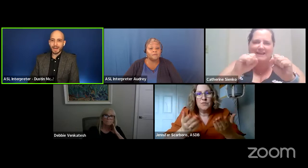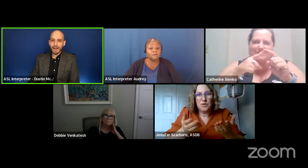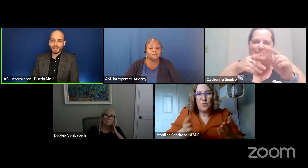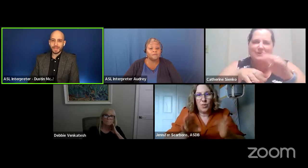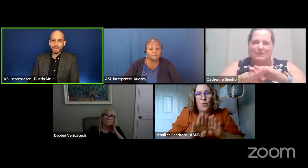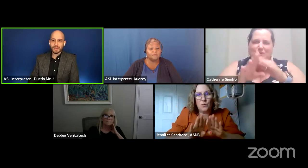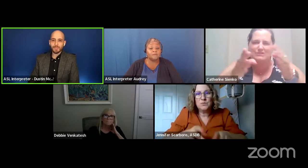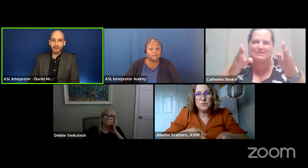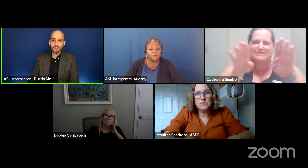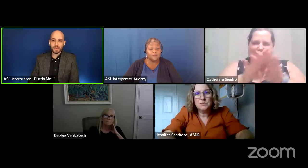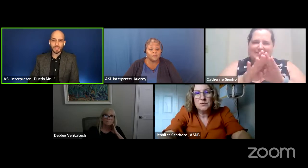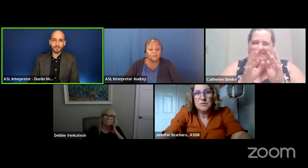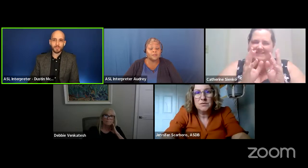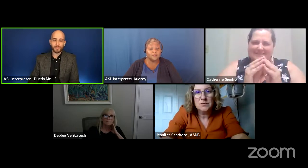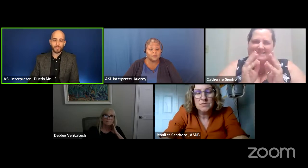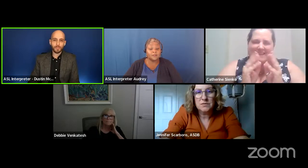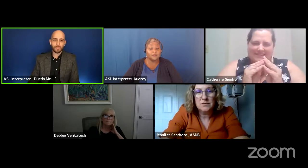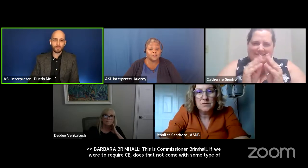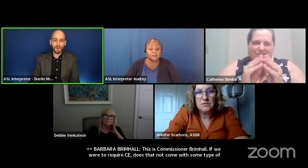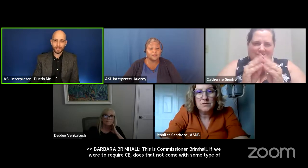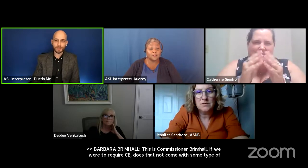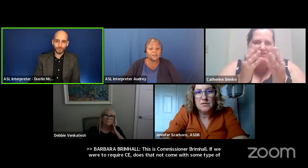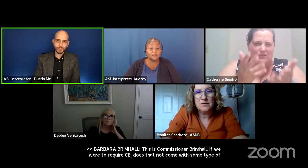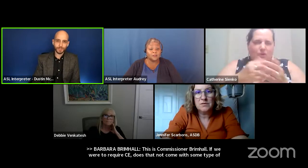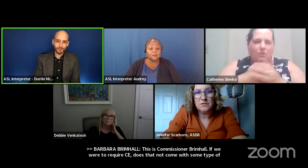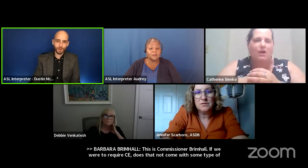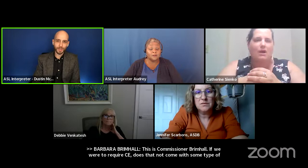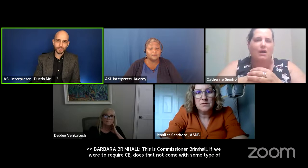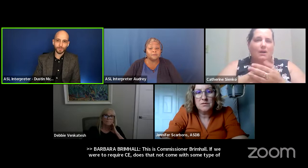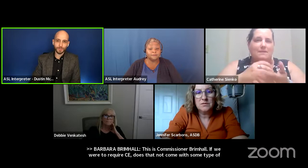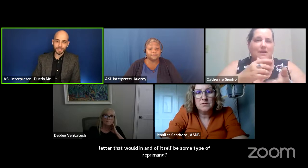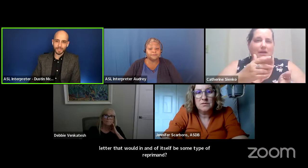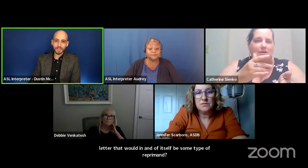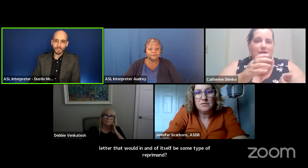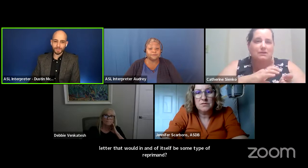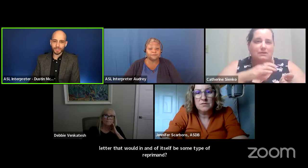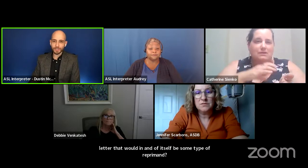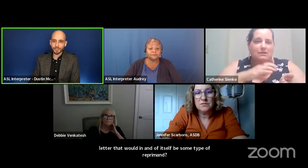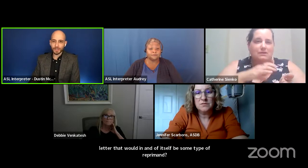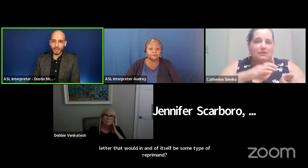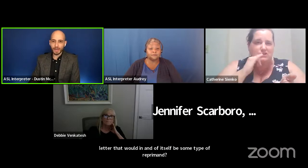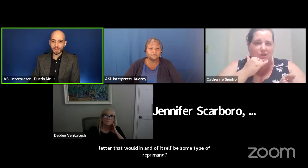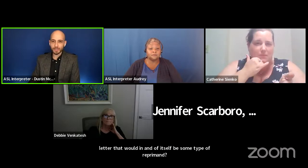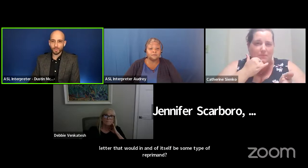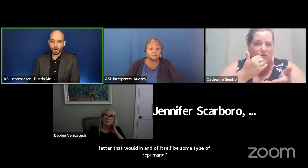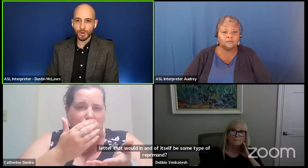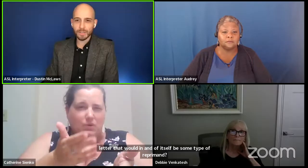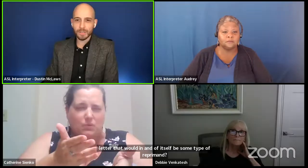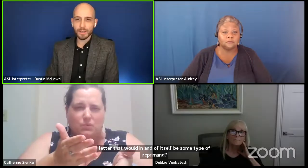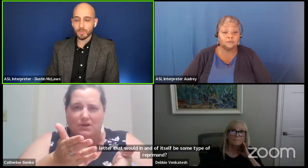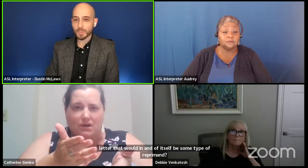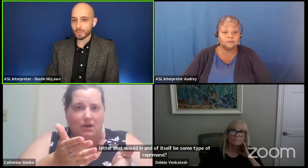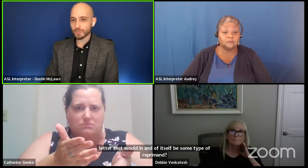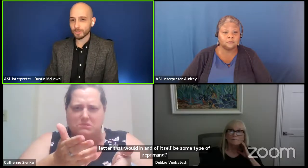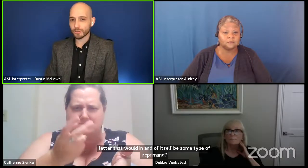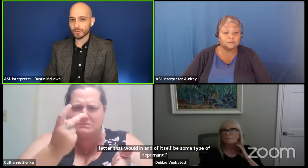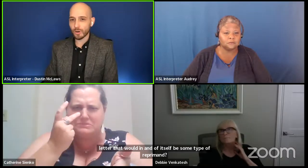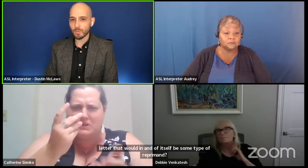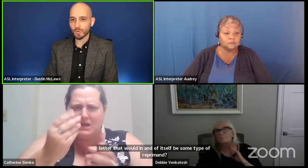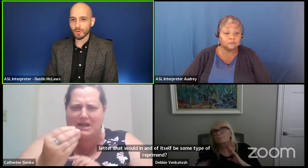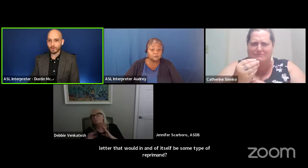Yeah, I think it might be best for us to go into executive session at this point.